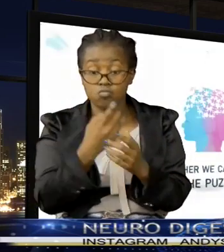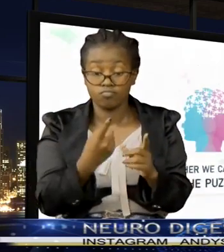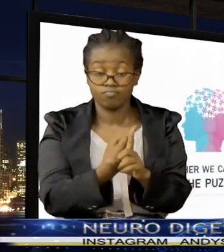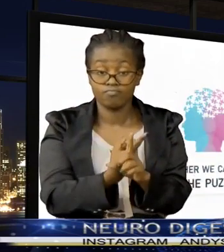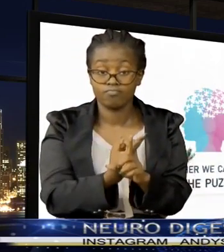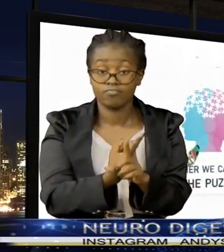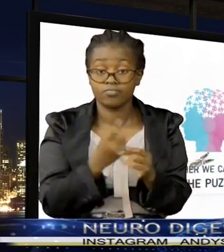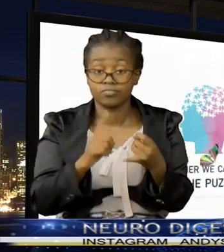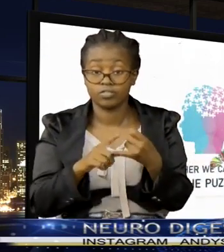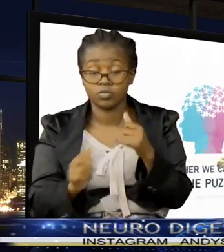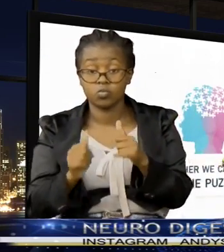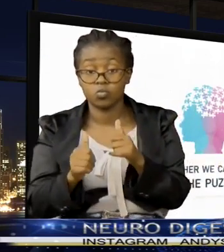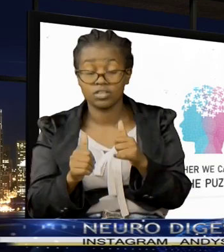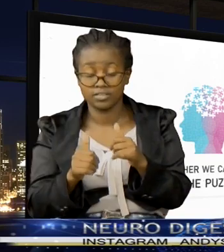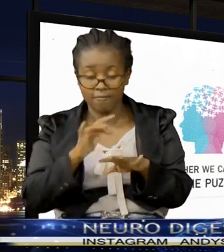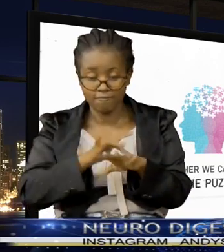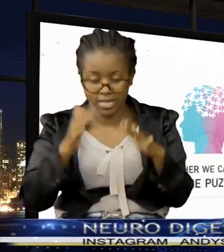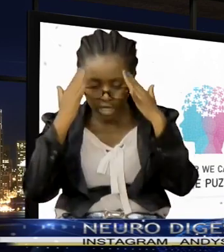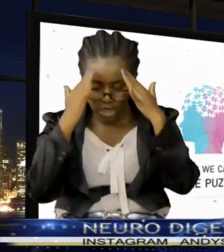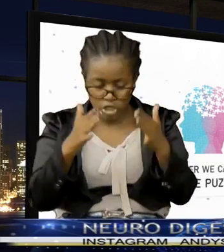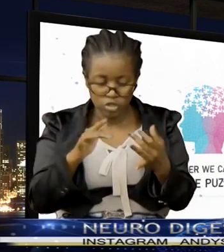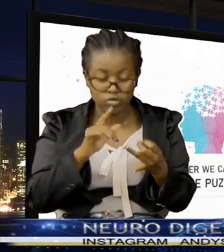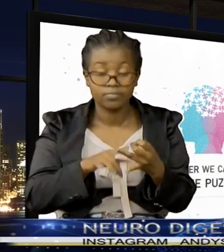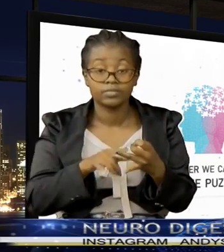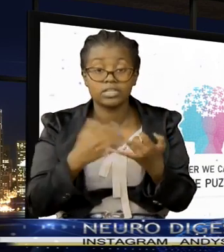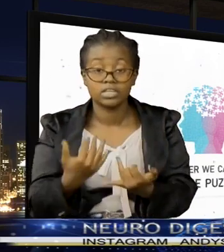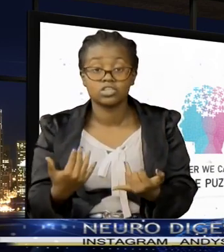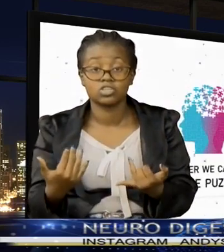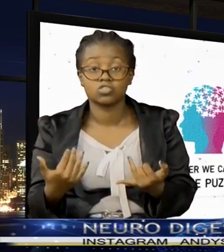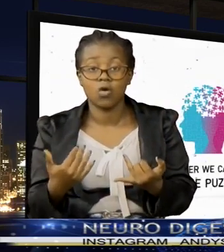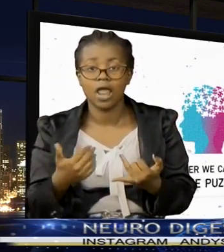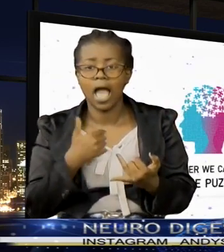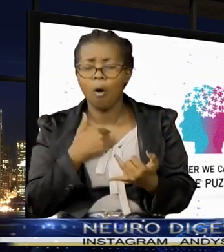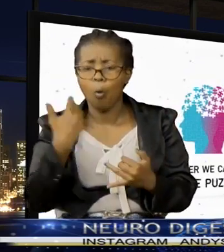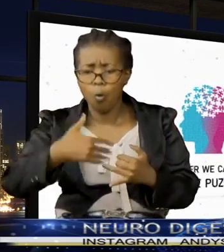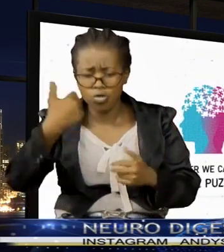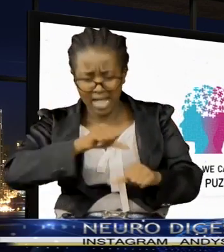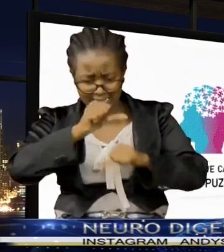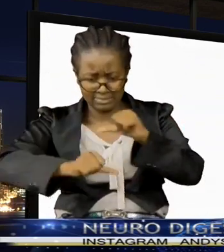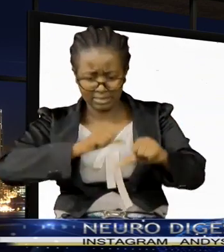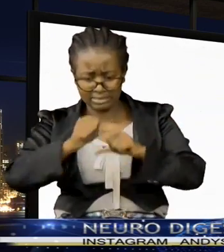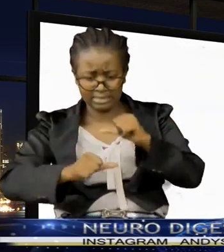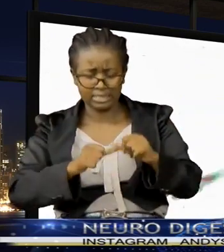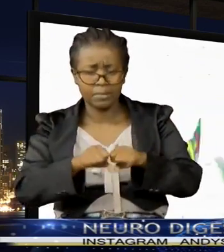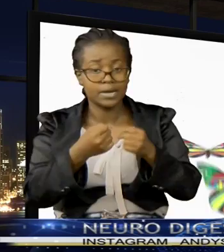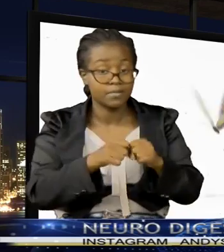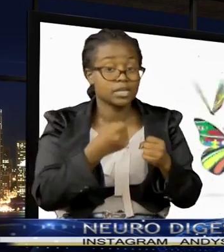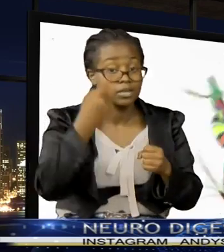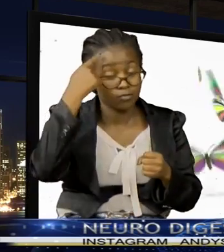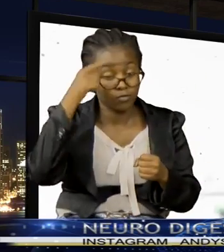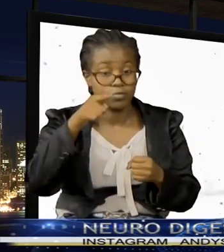functions, that affects attention, and there is the one that the child is extra hyper. But let me break it down to